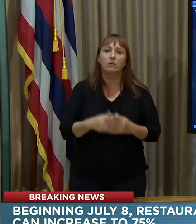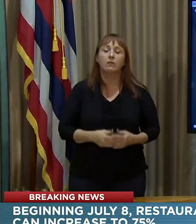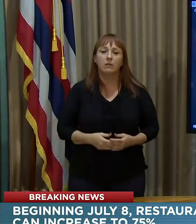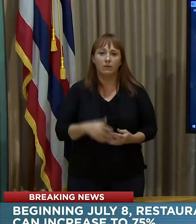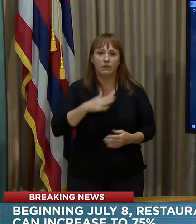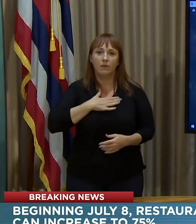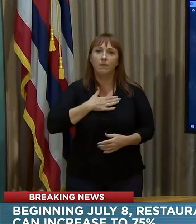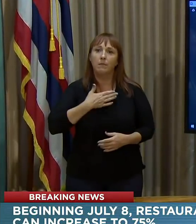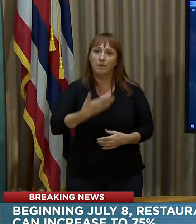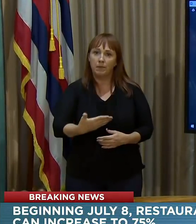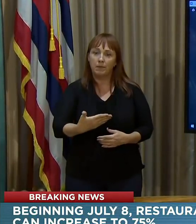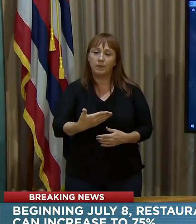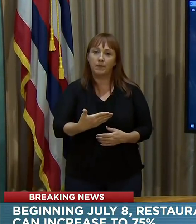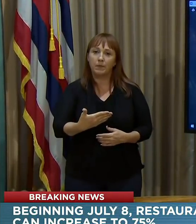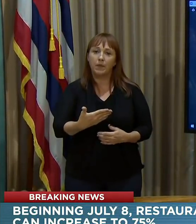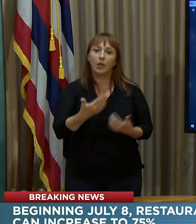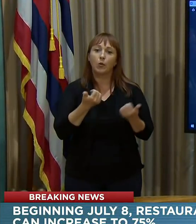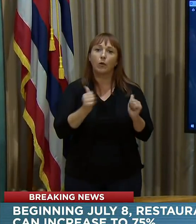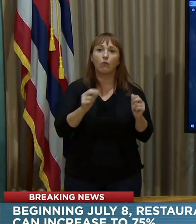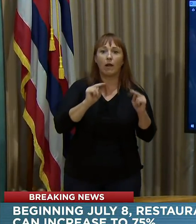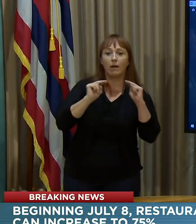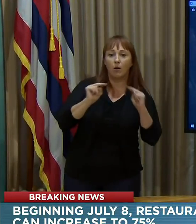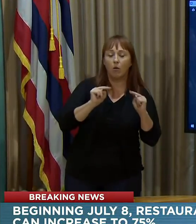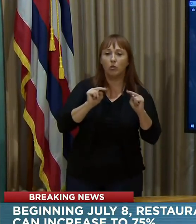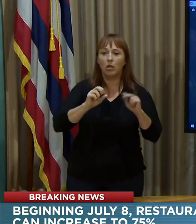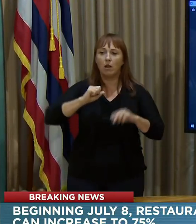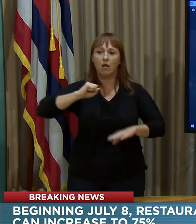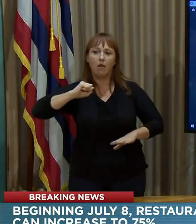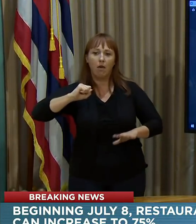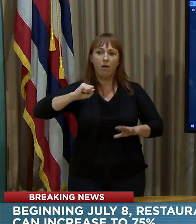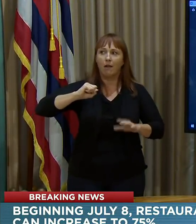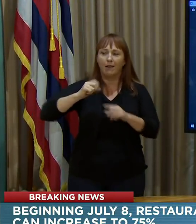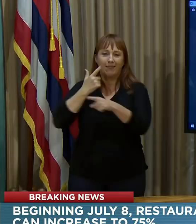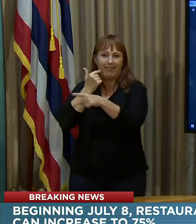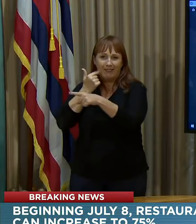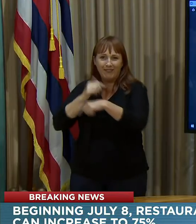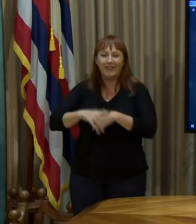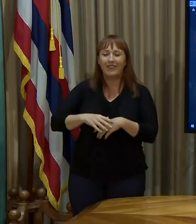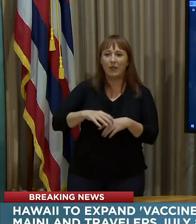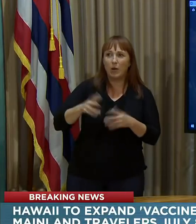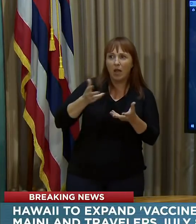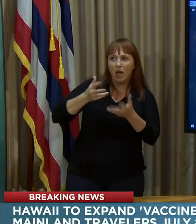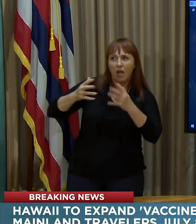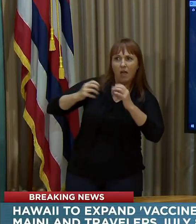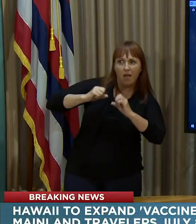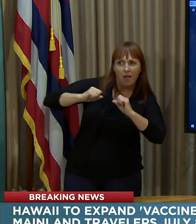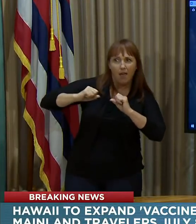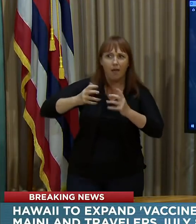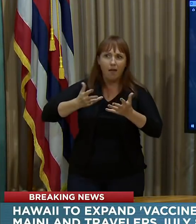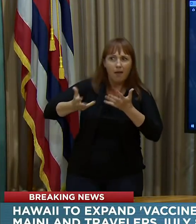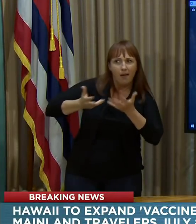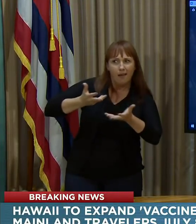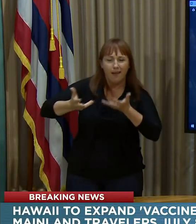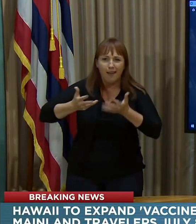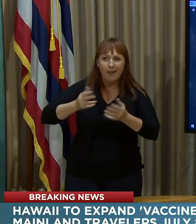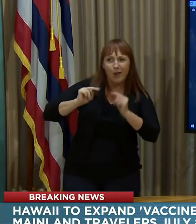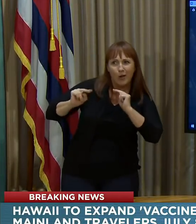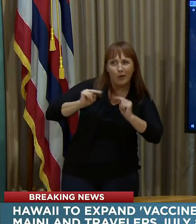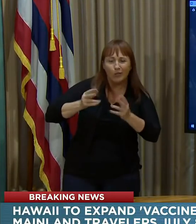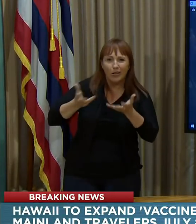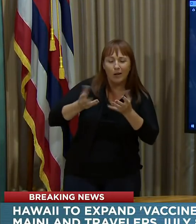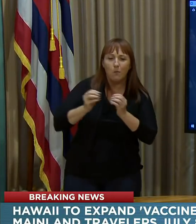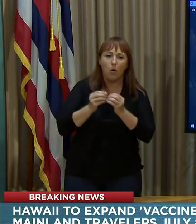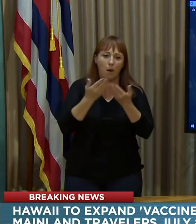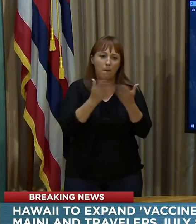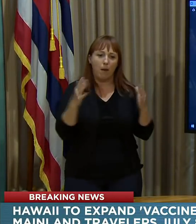Admittedly, we've tried to negotiate and pushed a little bit during our efforts to take a broader look at